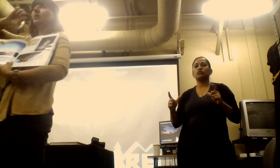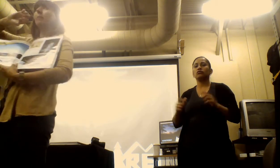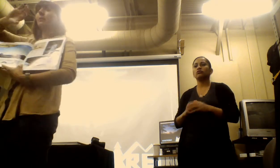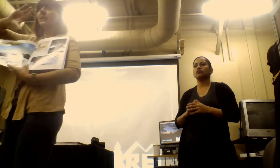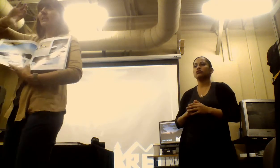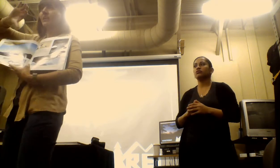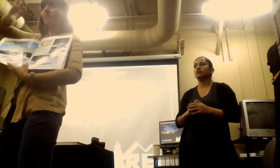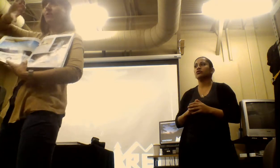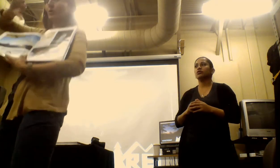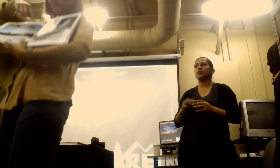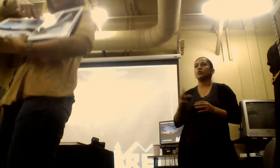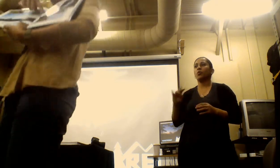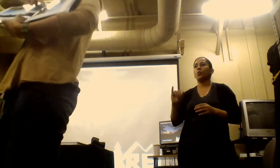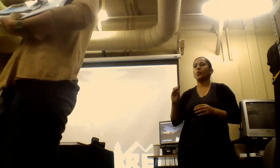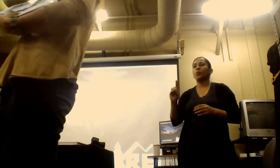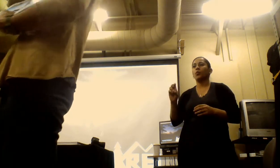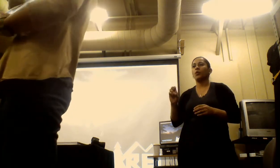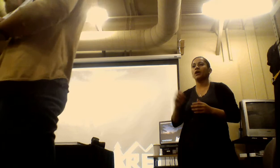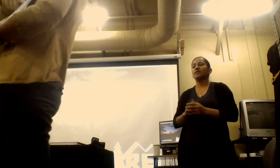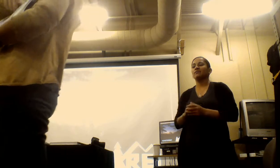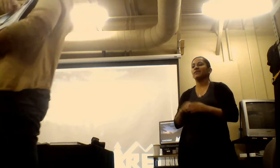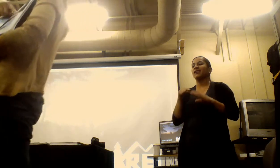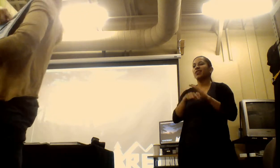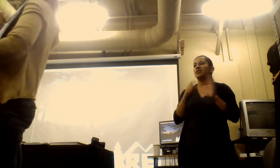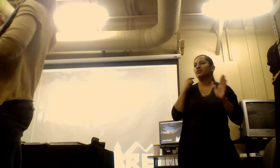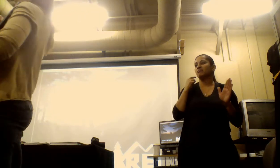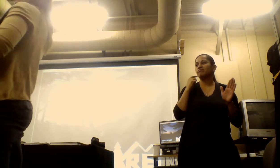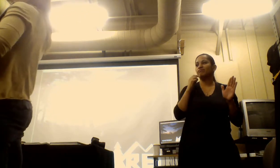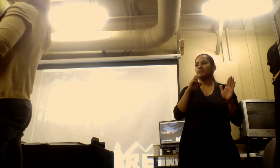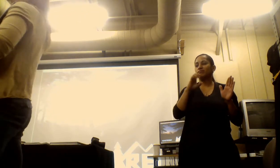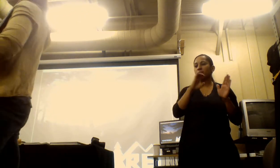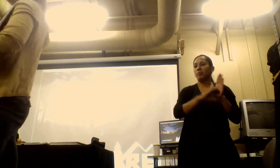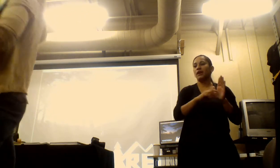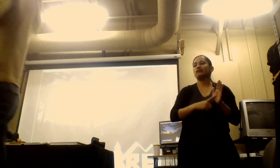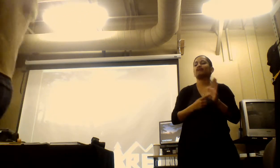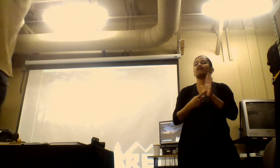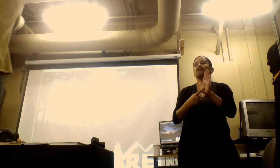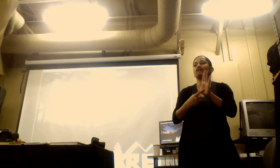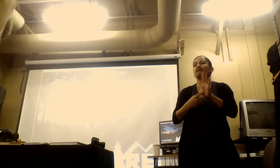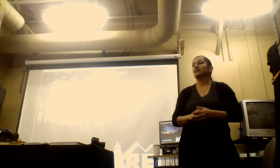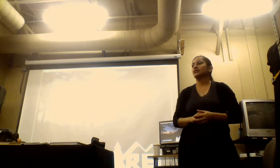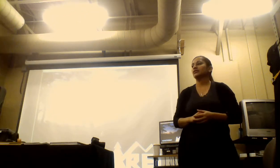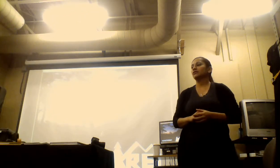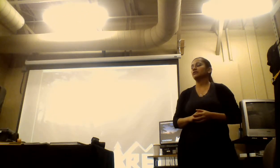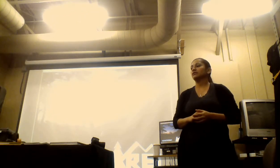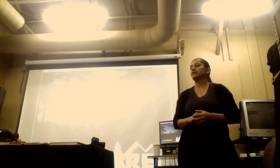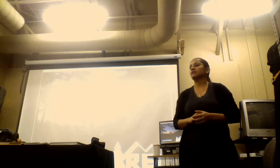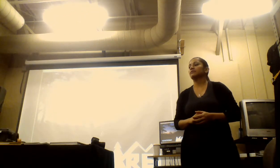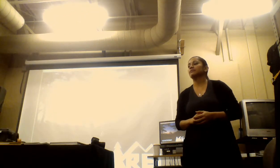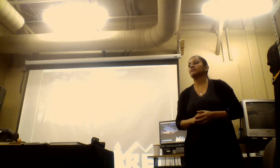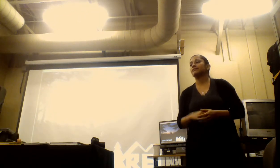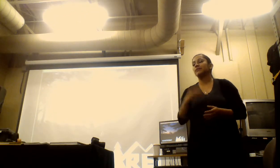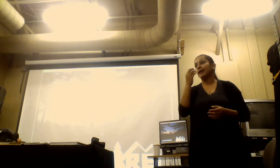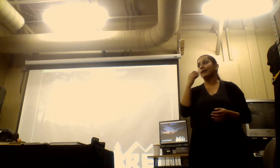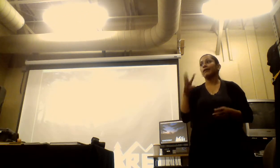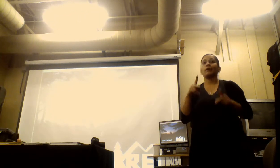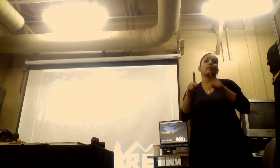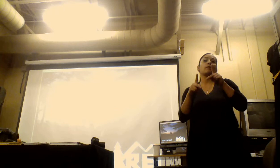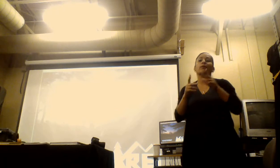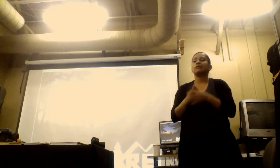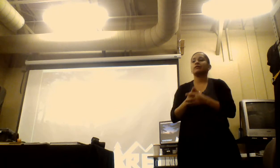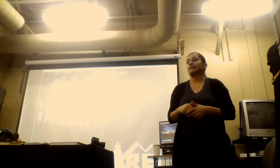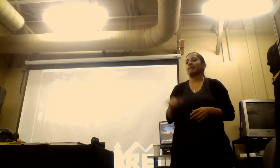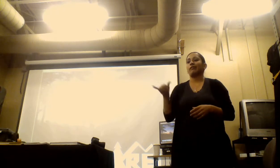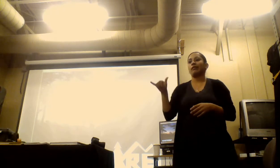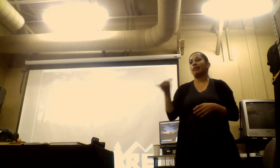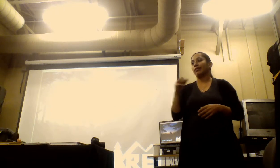is completely in focus, and right behind him, you know, they obviously made a choice. I don't care about the person, I don't care about this dude,